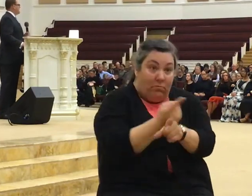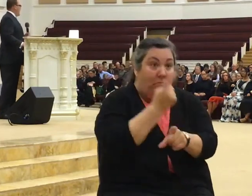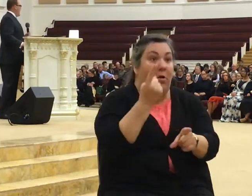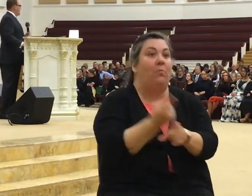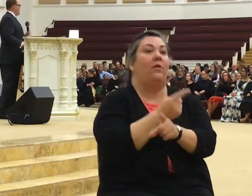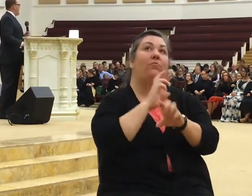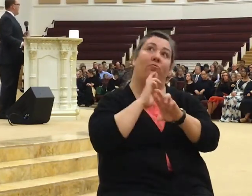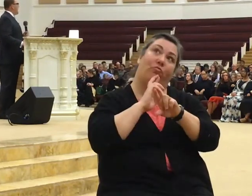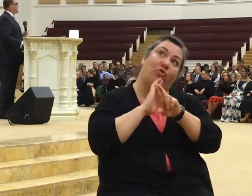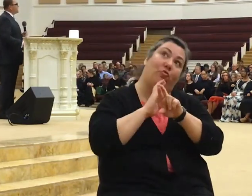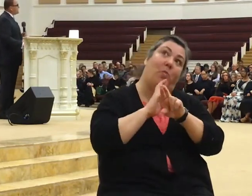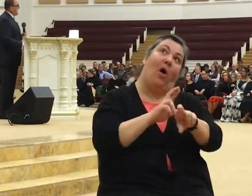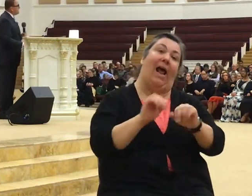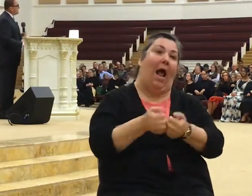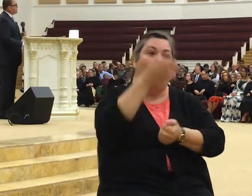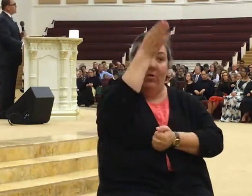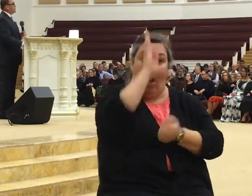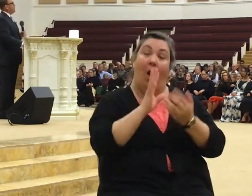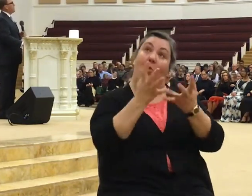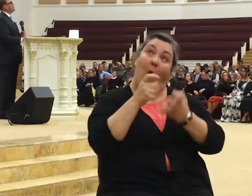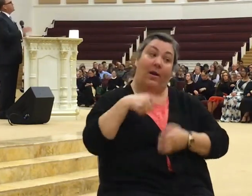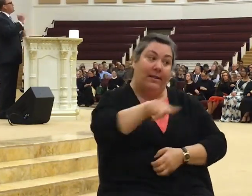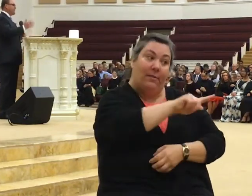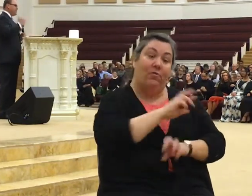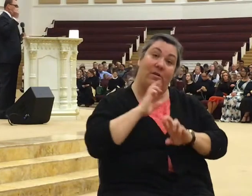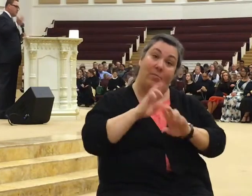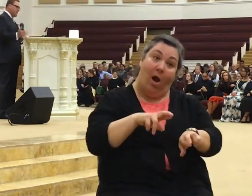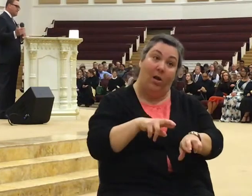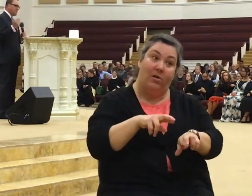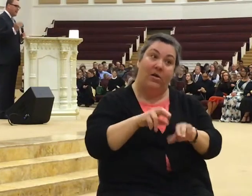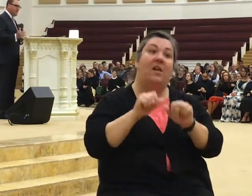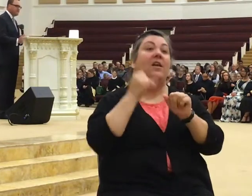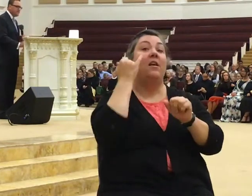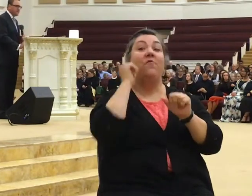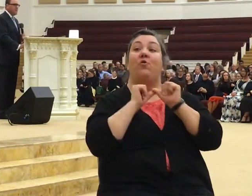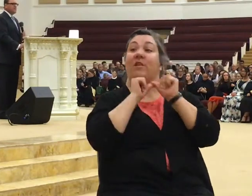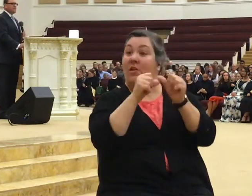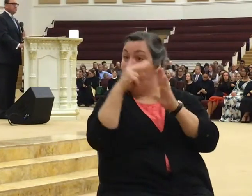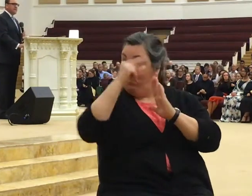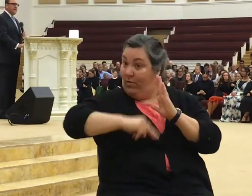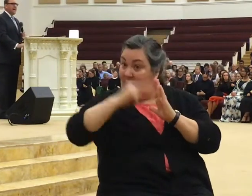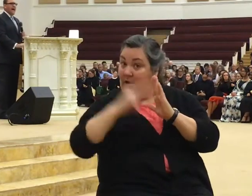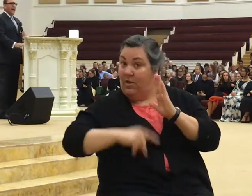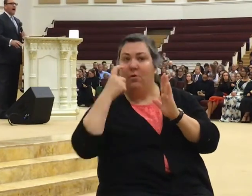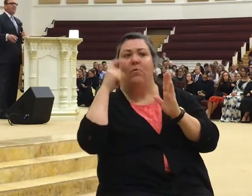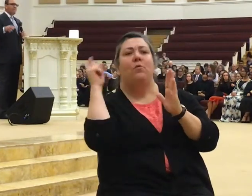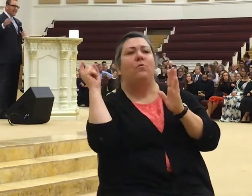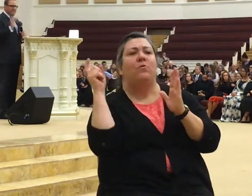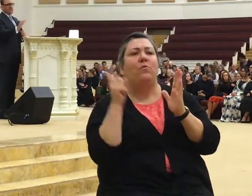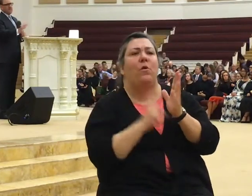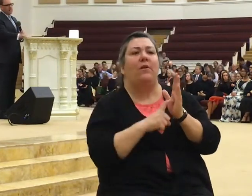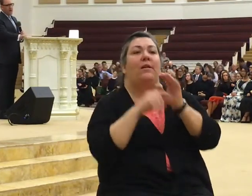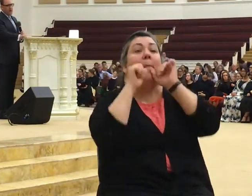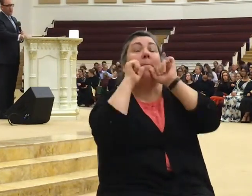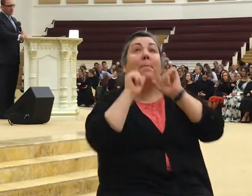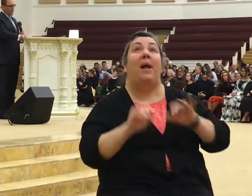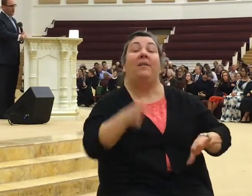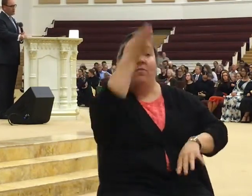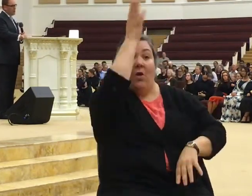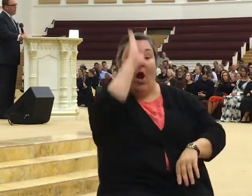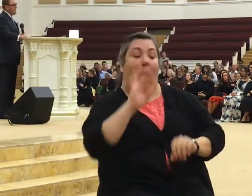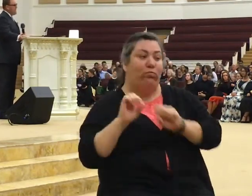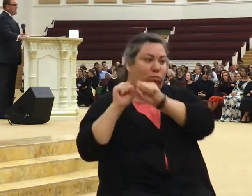and respond the way God desired them to, we are to continue reading the narrative to see how the blessing of God